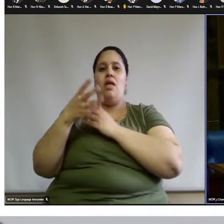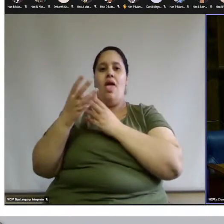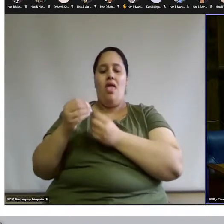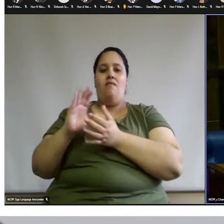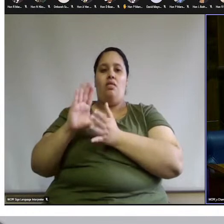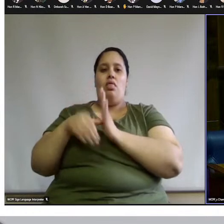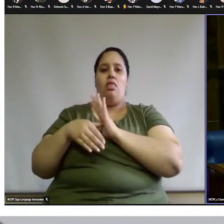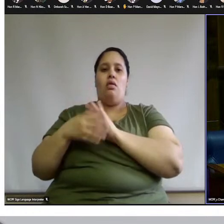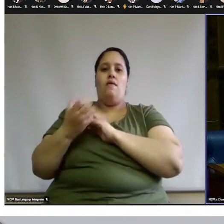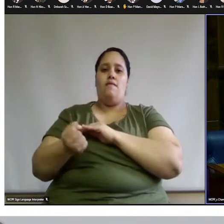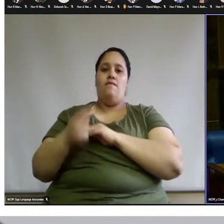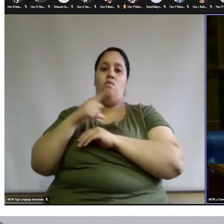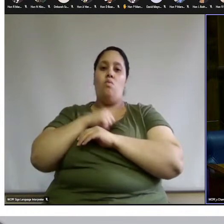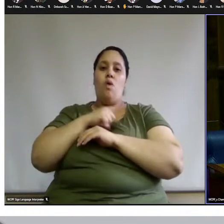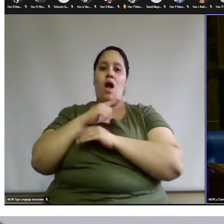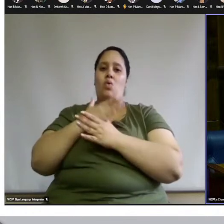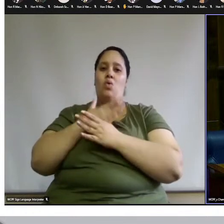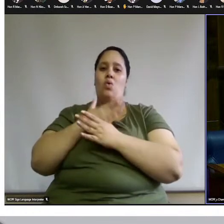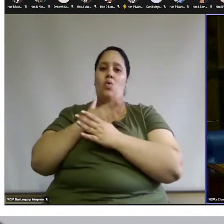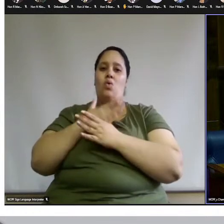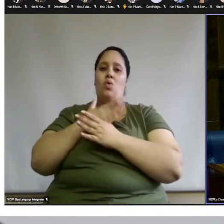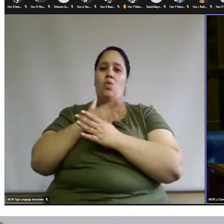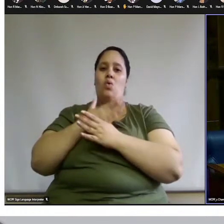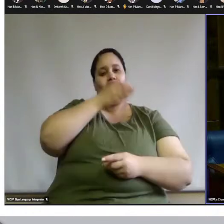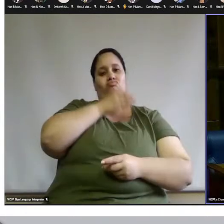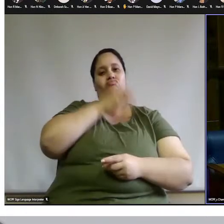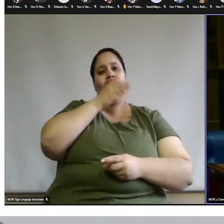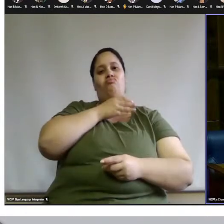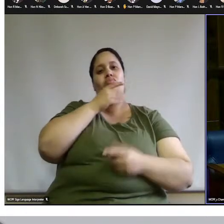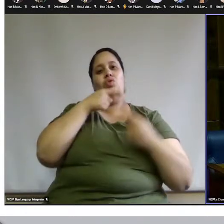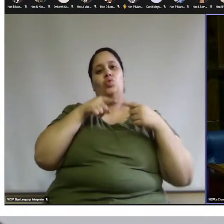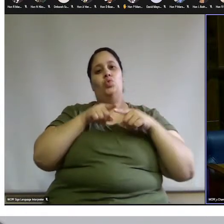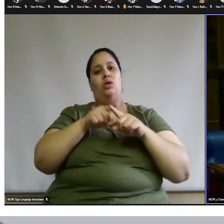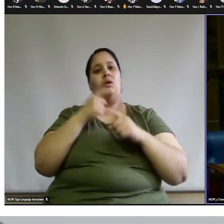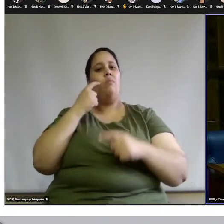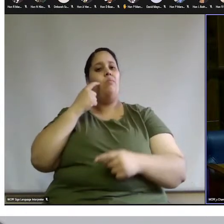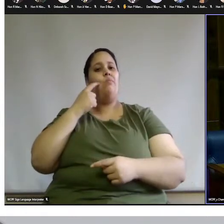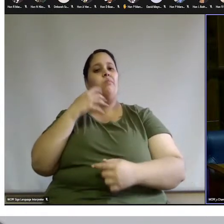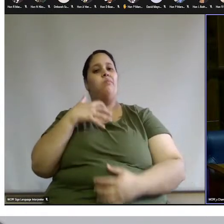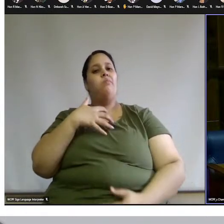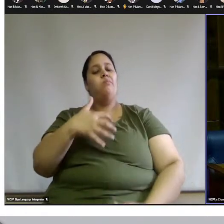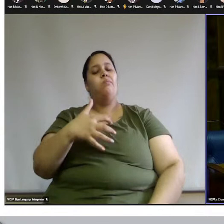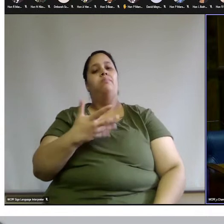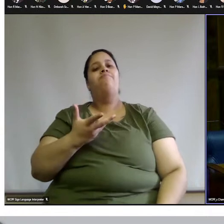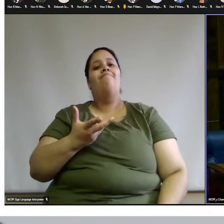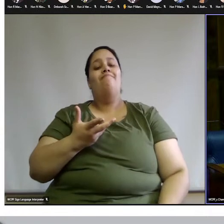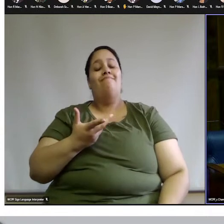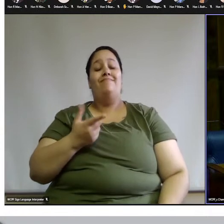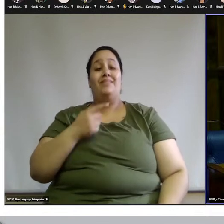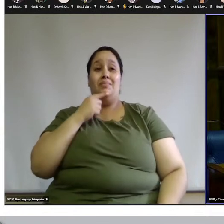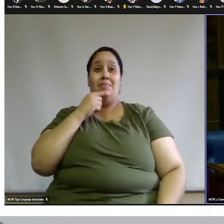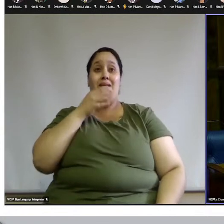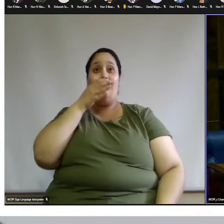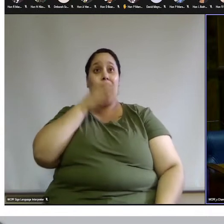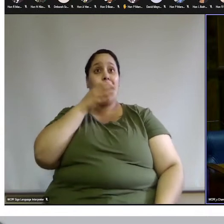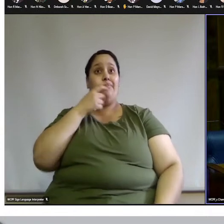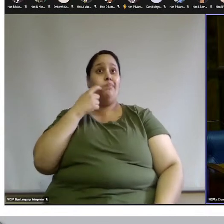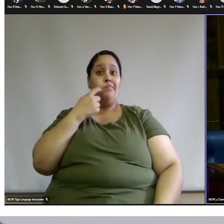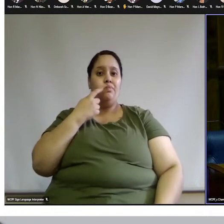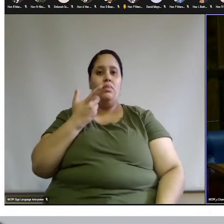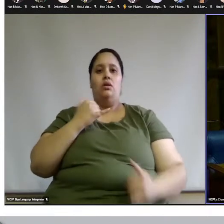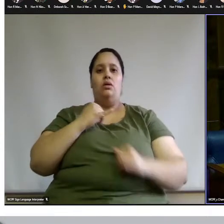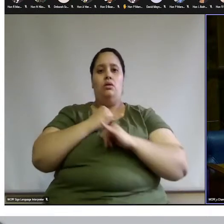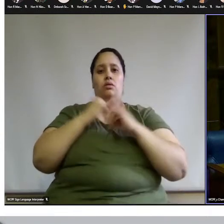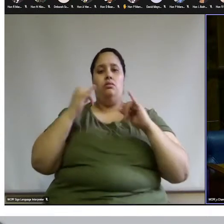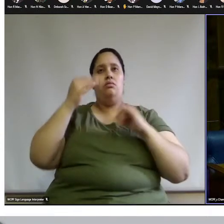from the get-go because fetal alcohol syndrome has severe consequences from a brain